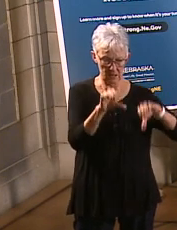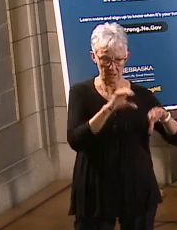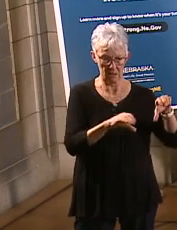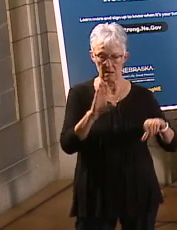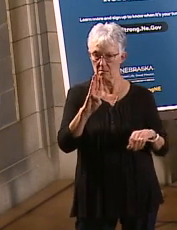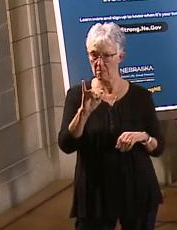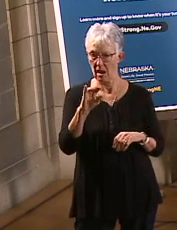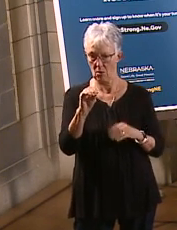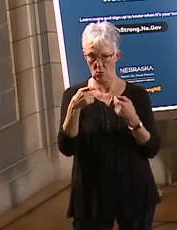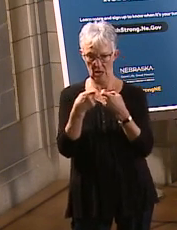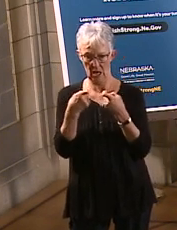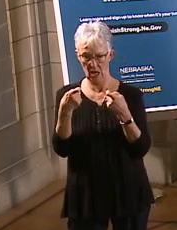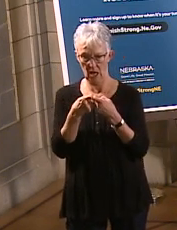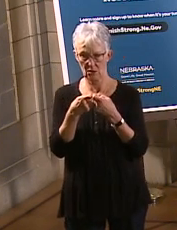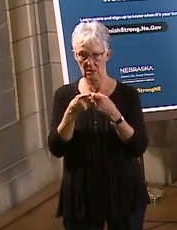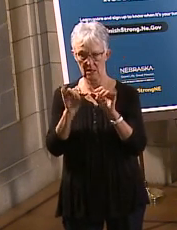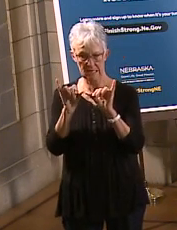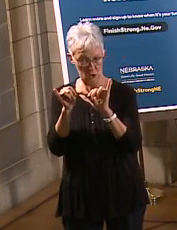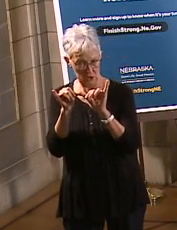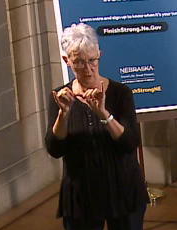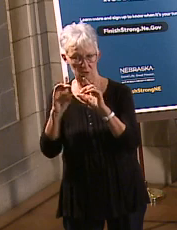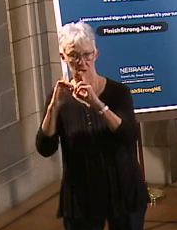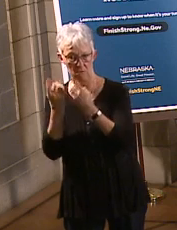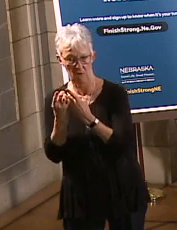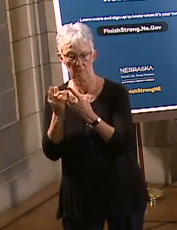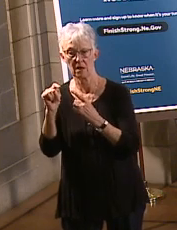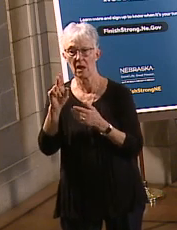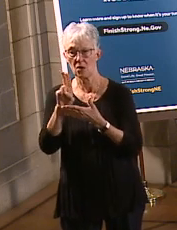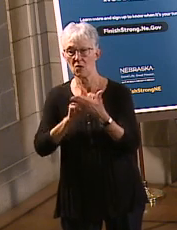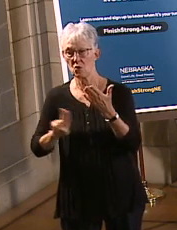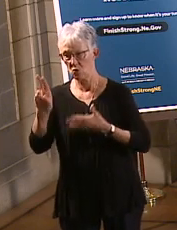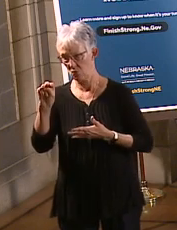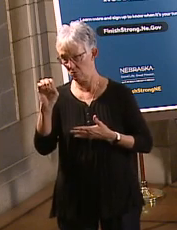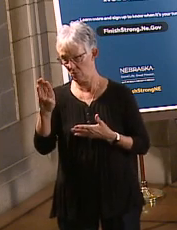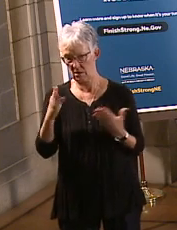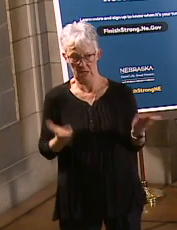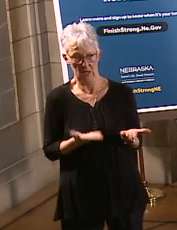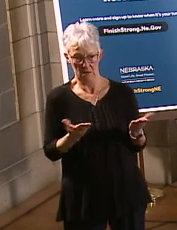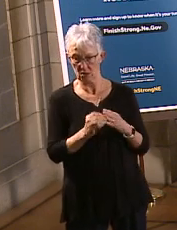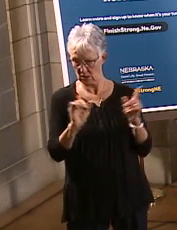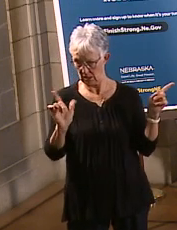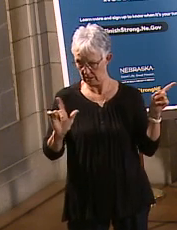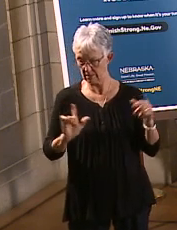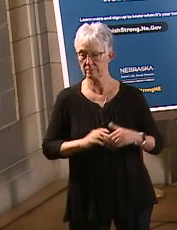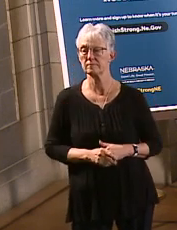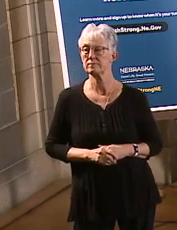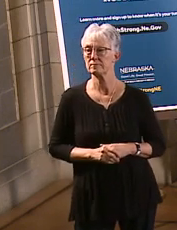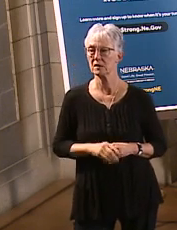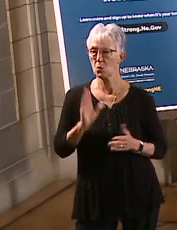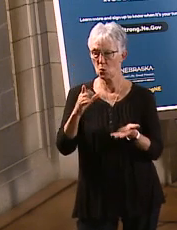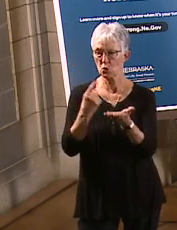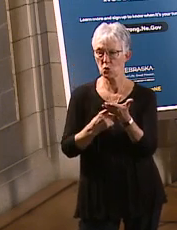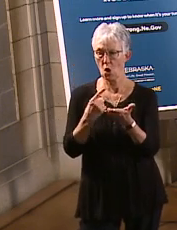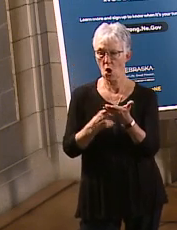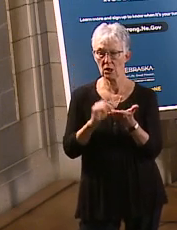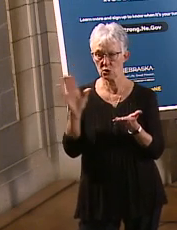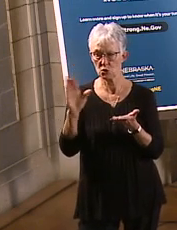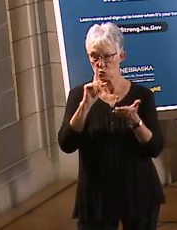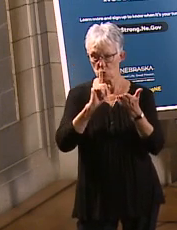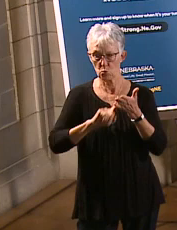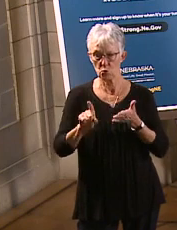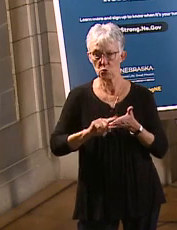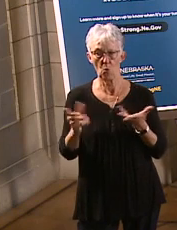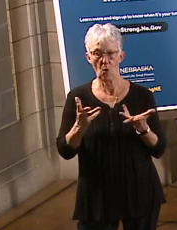biomolecular engineering department at the University of Nebraska of Lincoln, to be able to talk about his research and what he found after doing